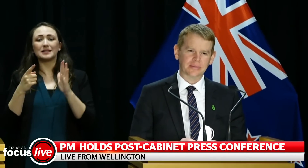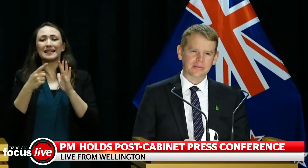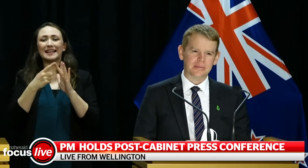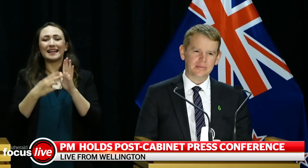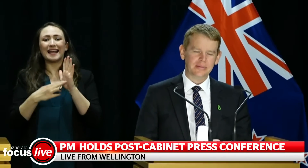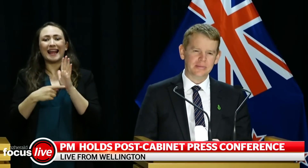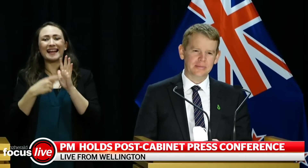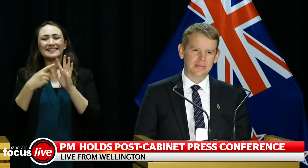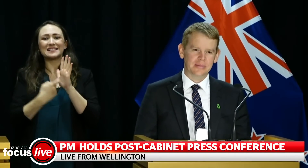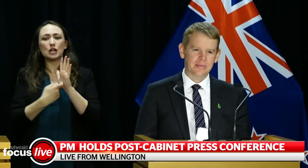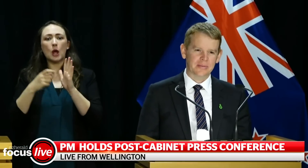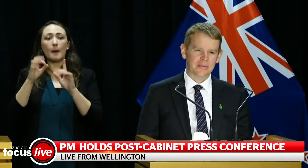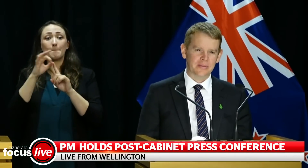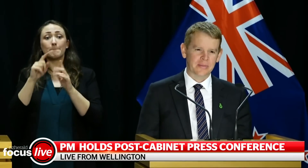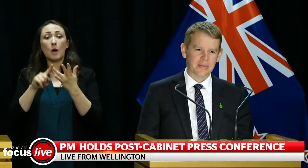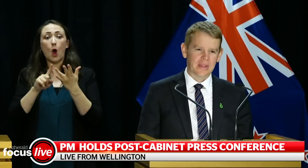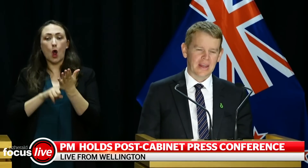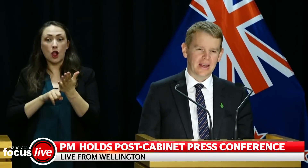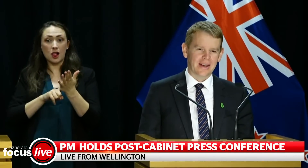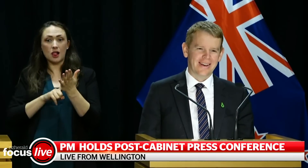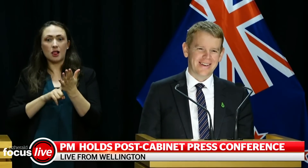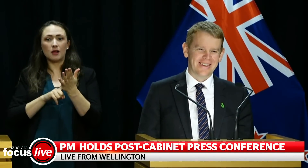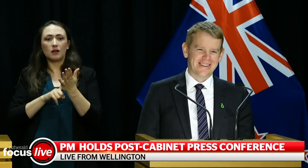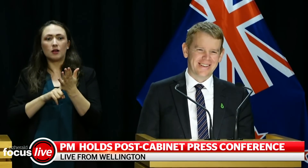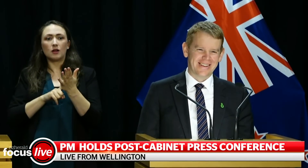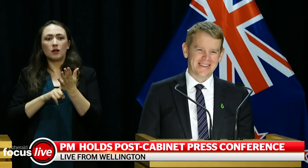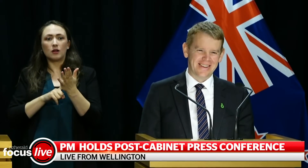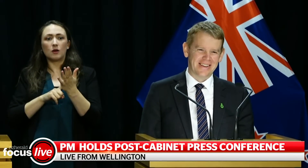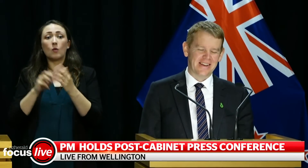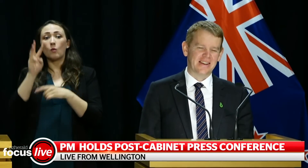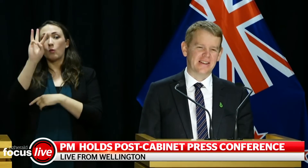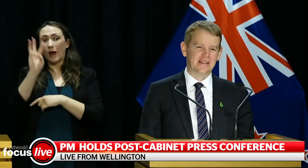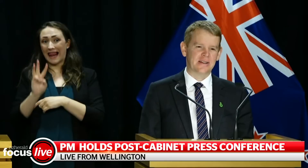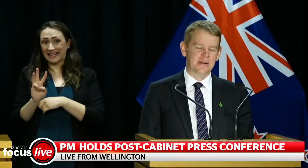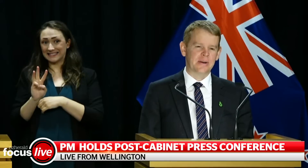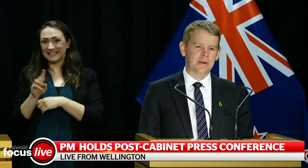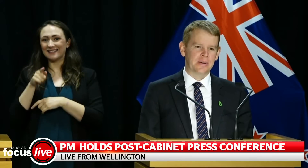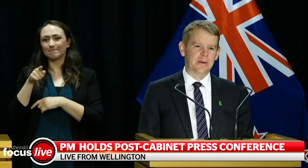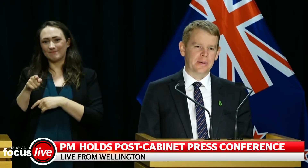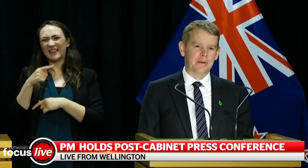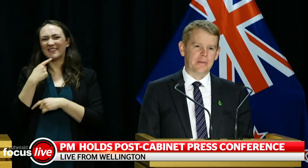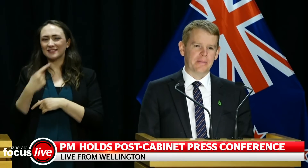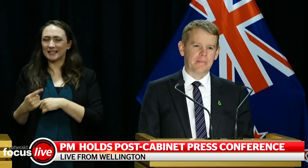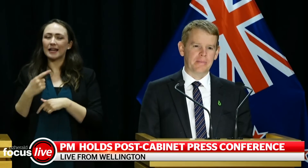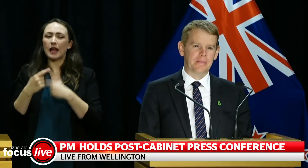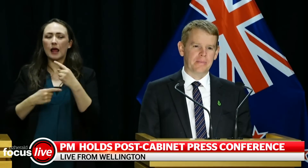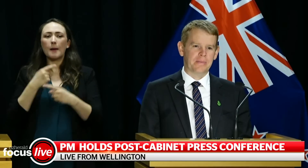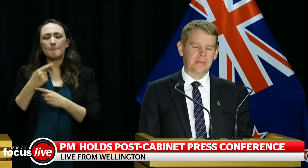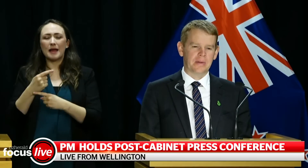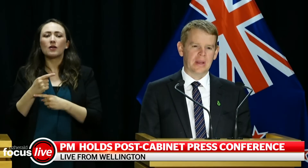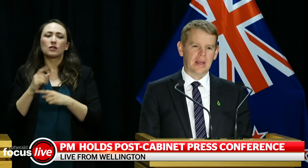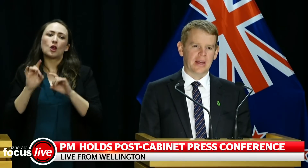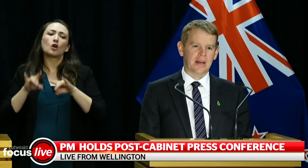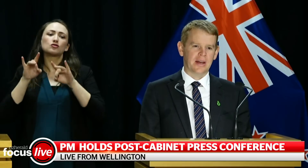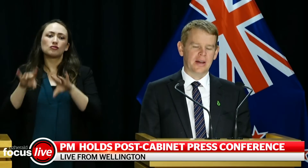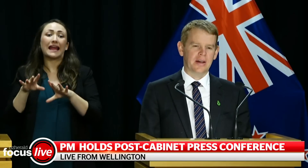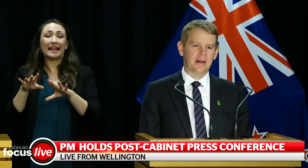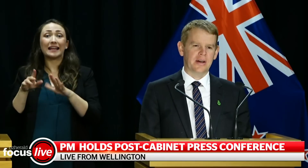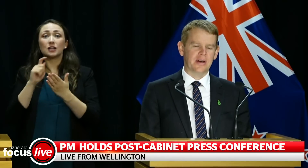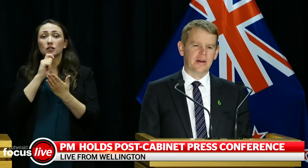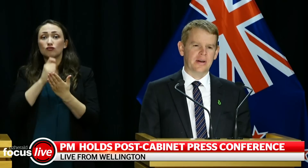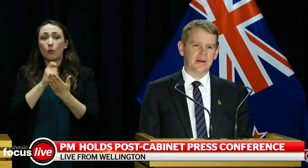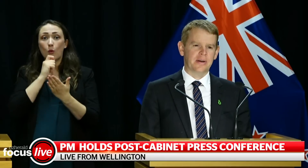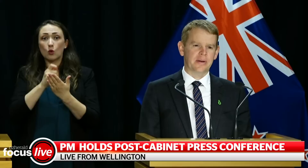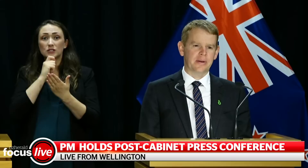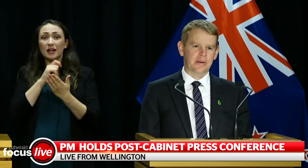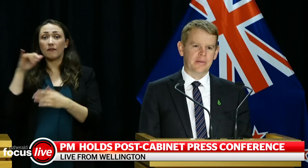Wellington suggested that police decided they did not want an Australian journalist, inverted commas, and